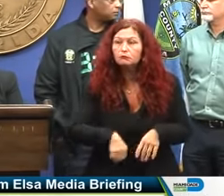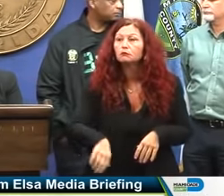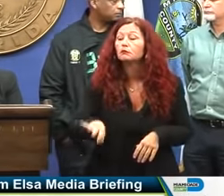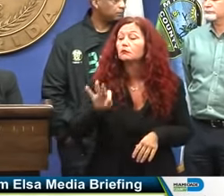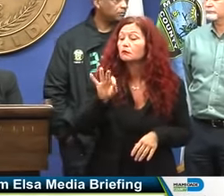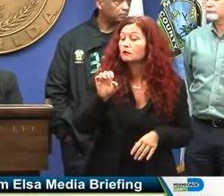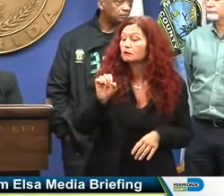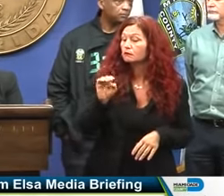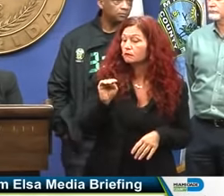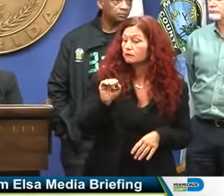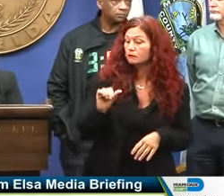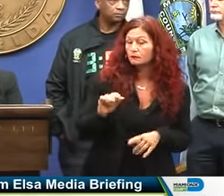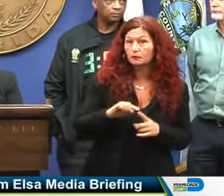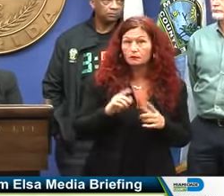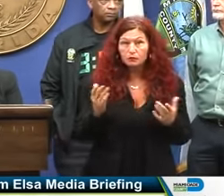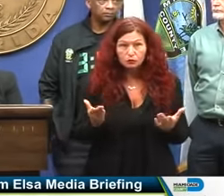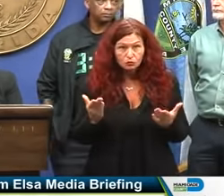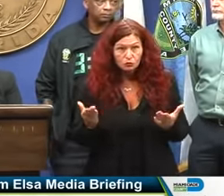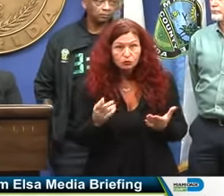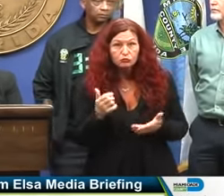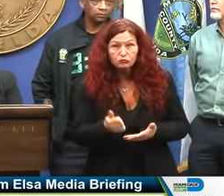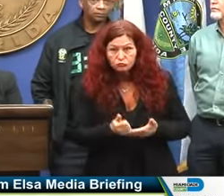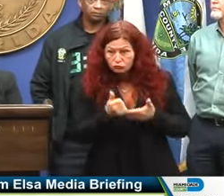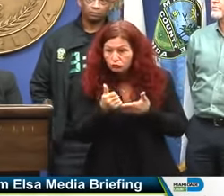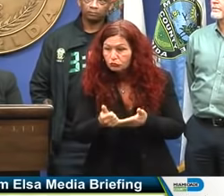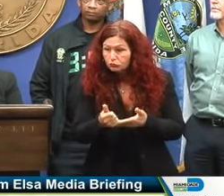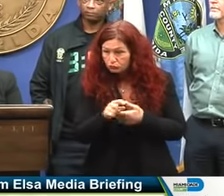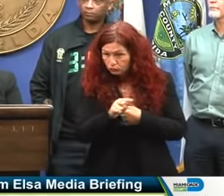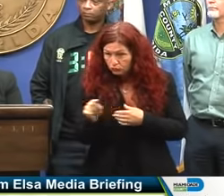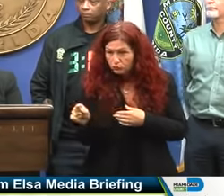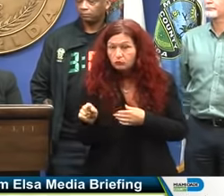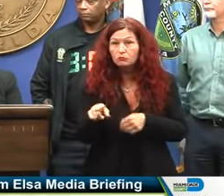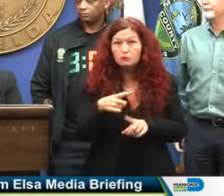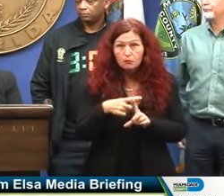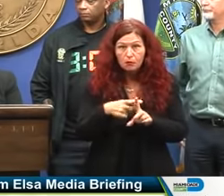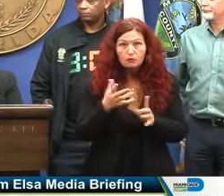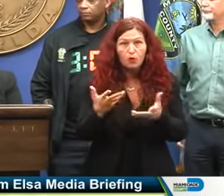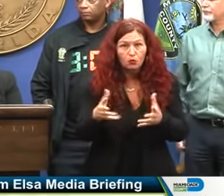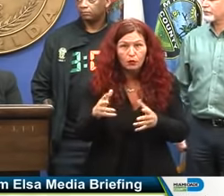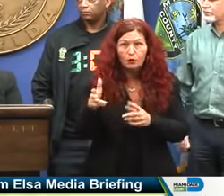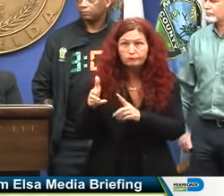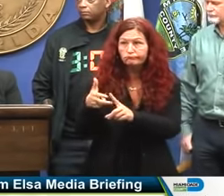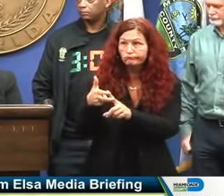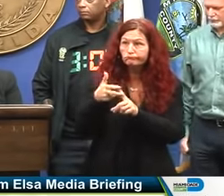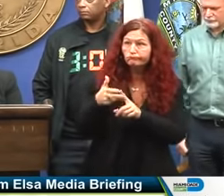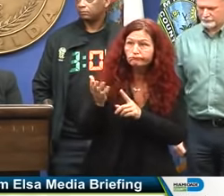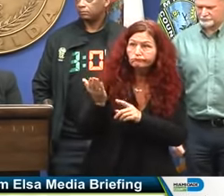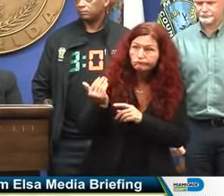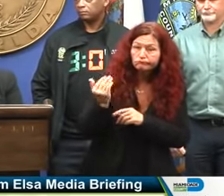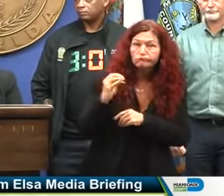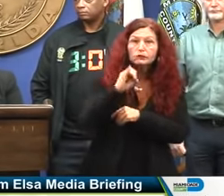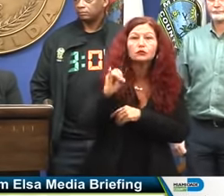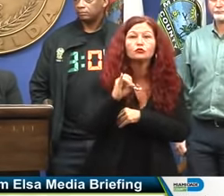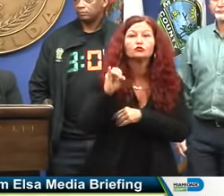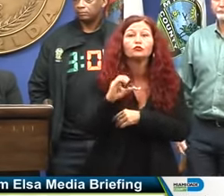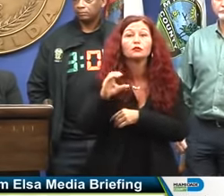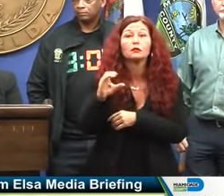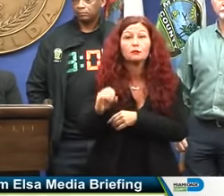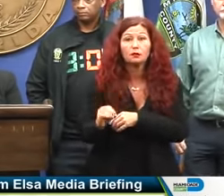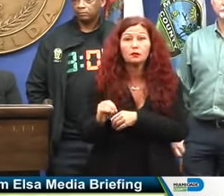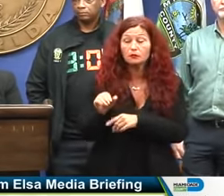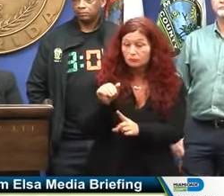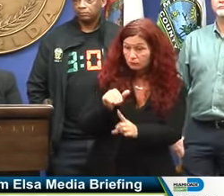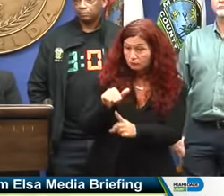with insurance companies to streamline the process of submitting claims as much as possible. And we've raised millions